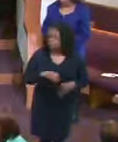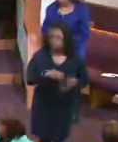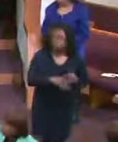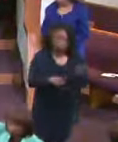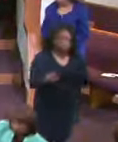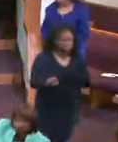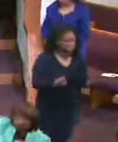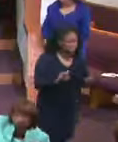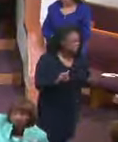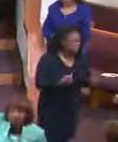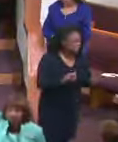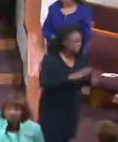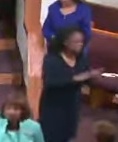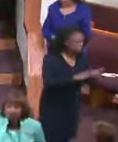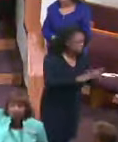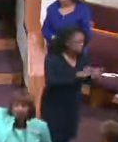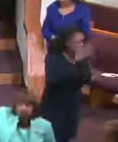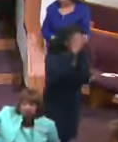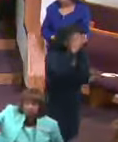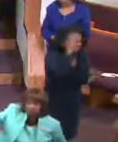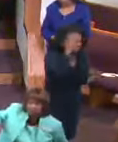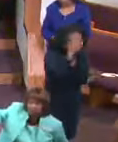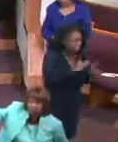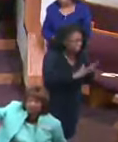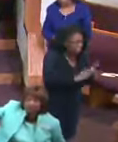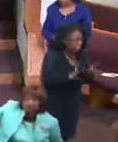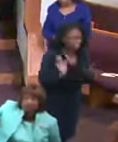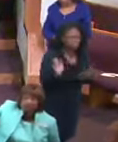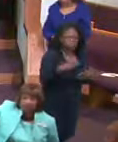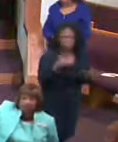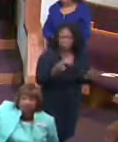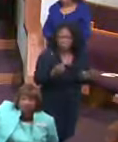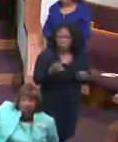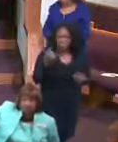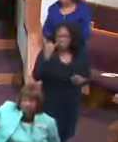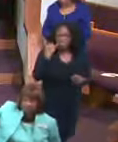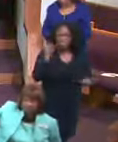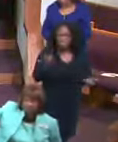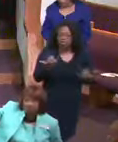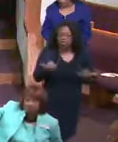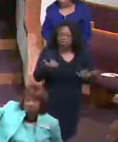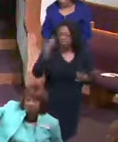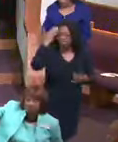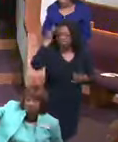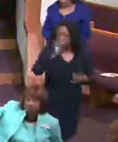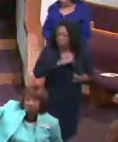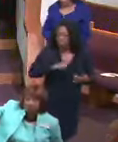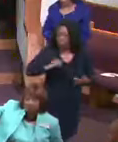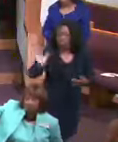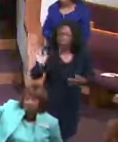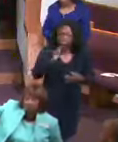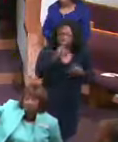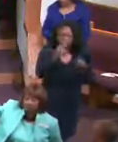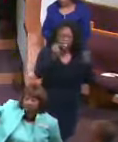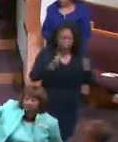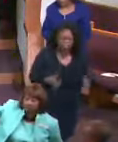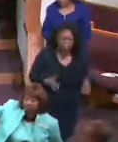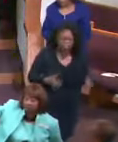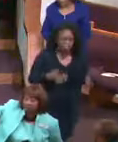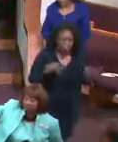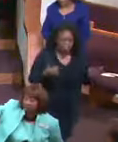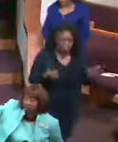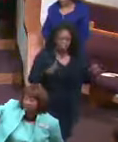sins? If you're here today, do not know the Lord as your Savior. Today is a wonderful